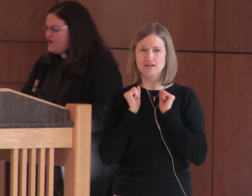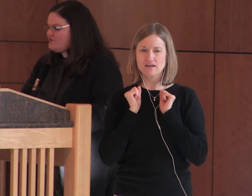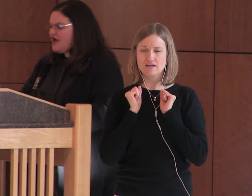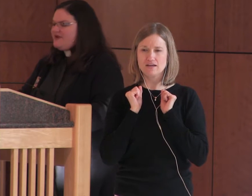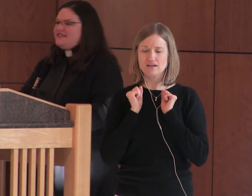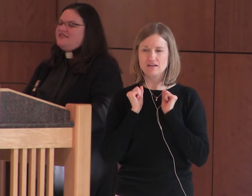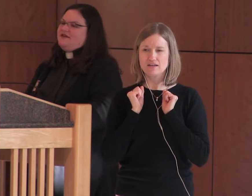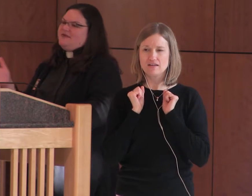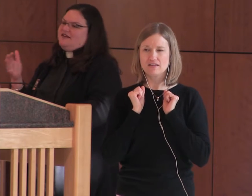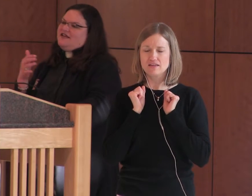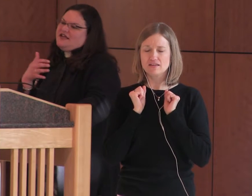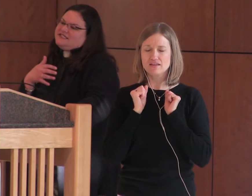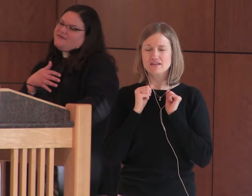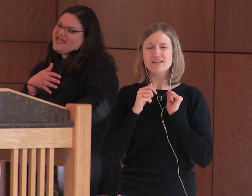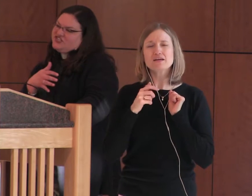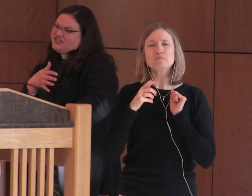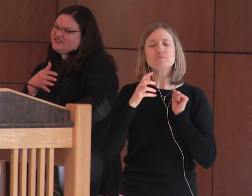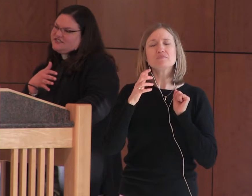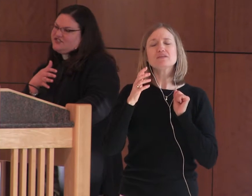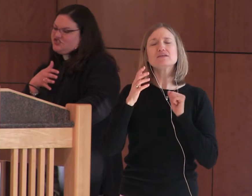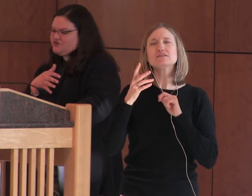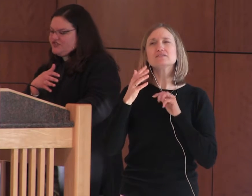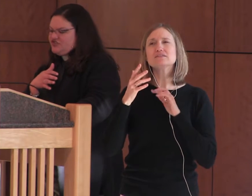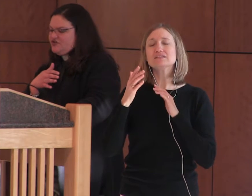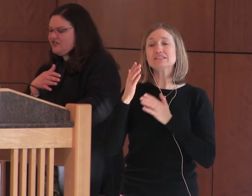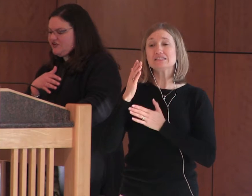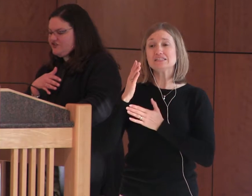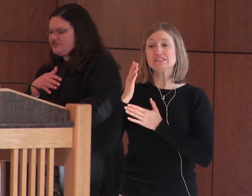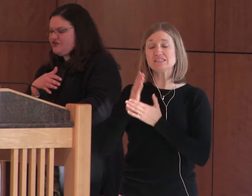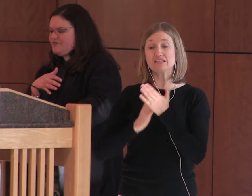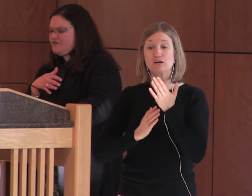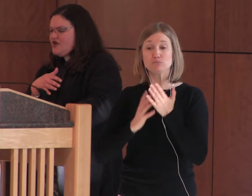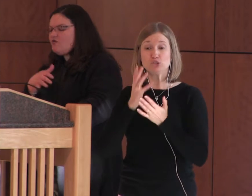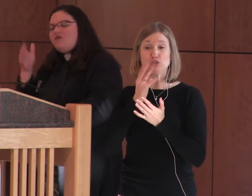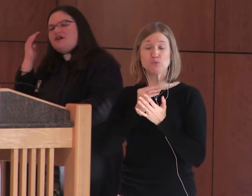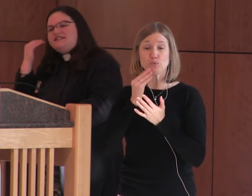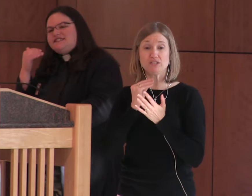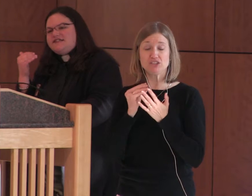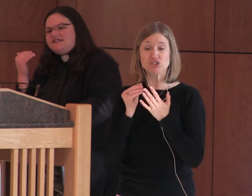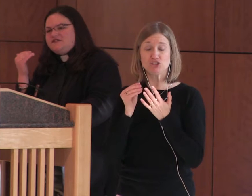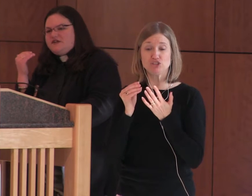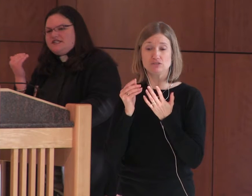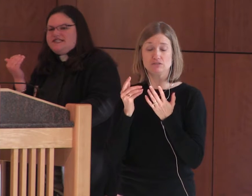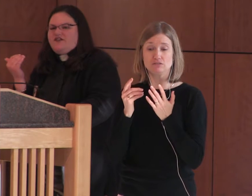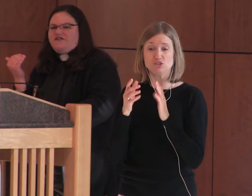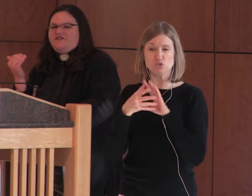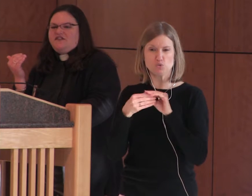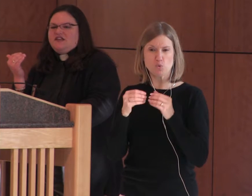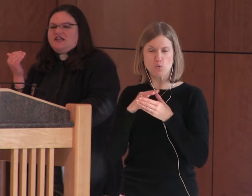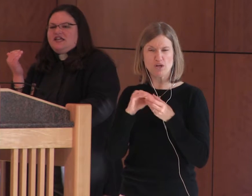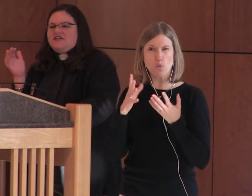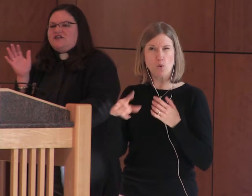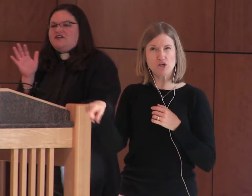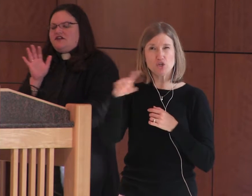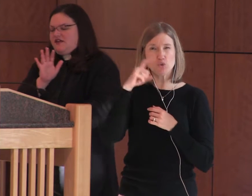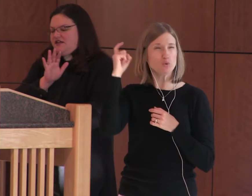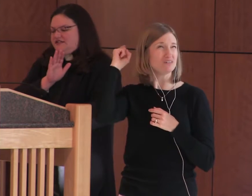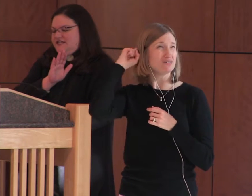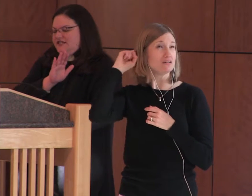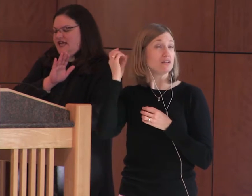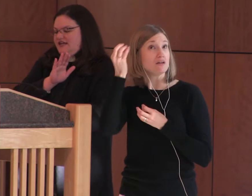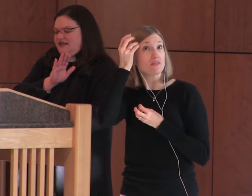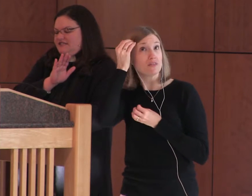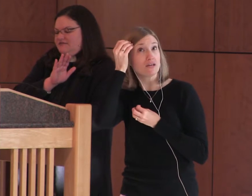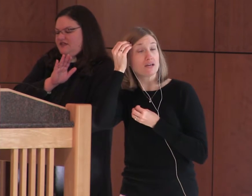is one prominent theme in some ancient Jewish literature. What one says to oneself either